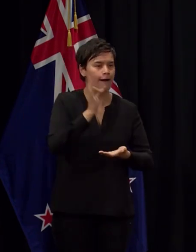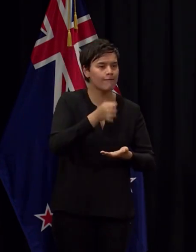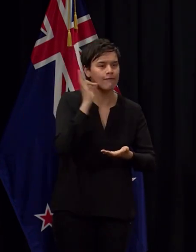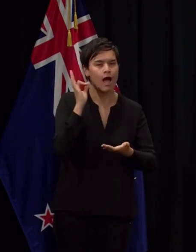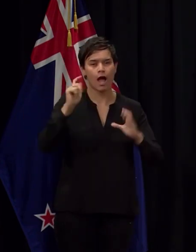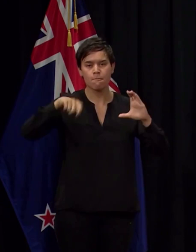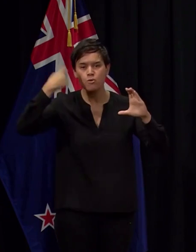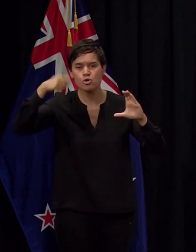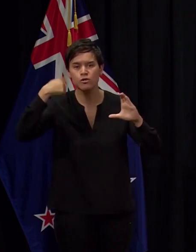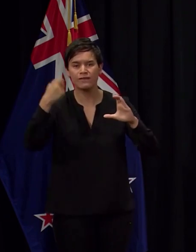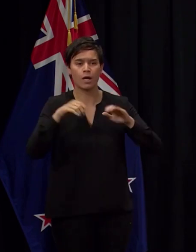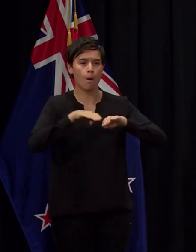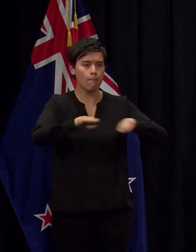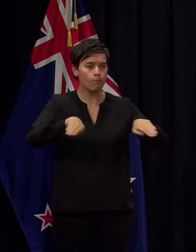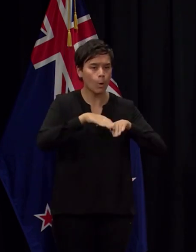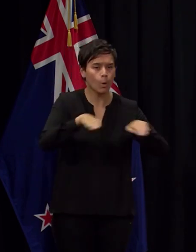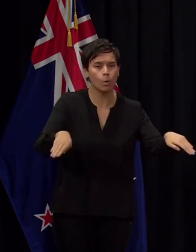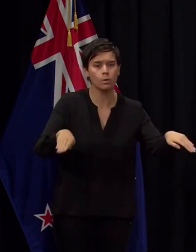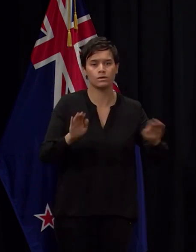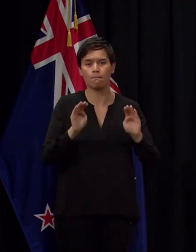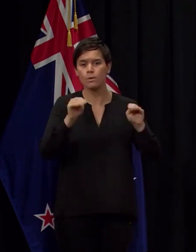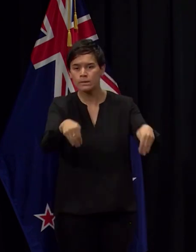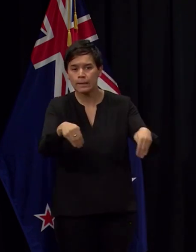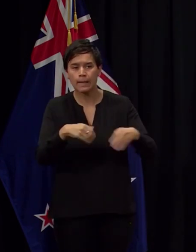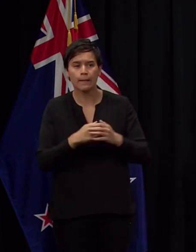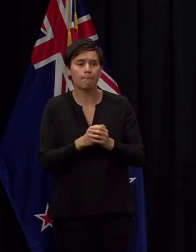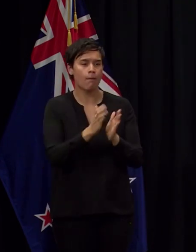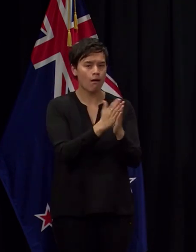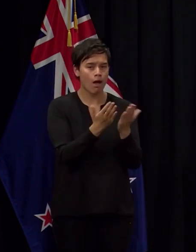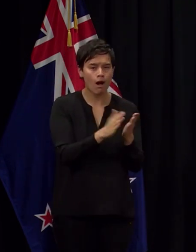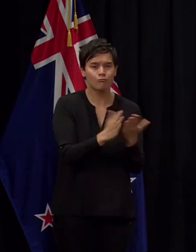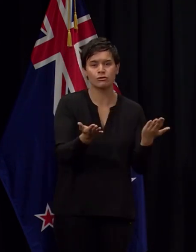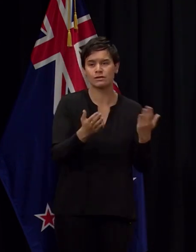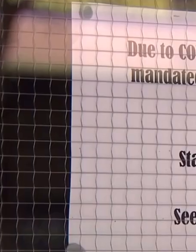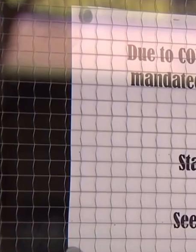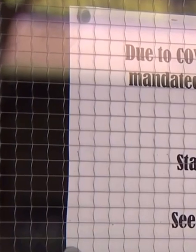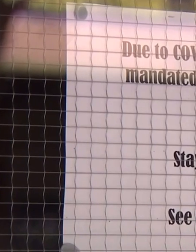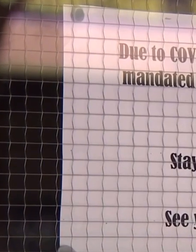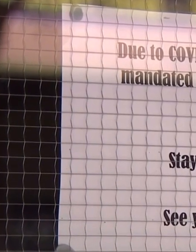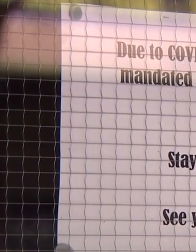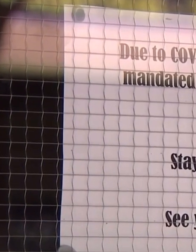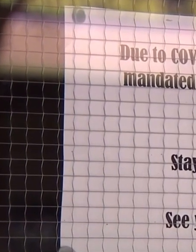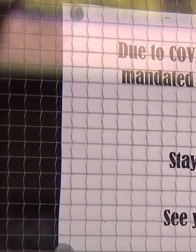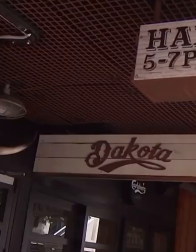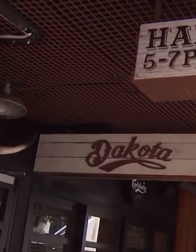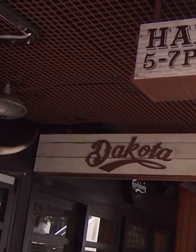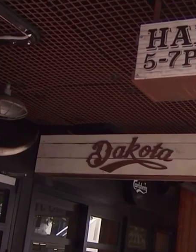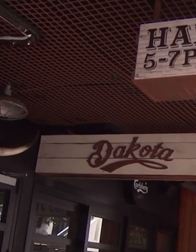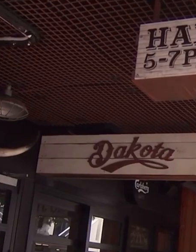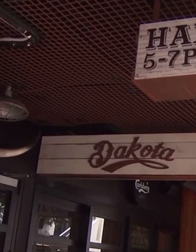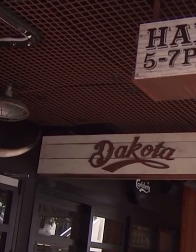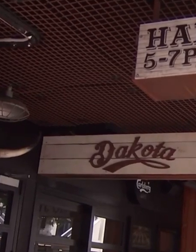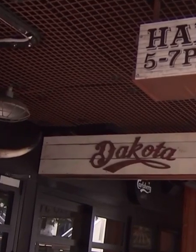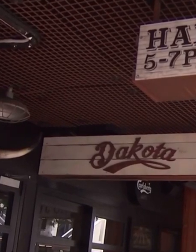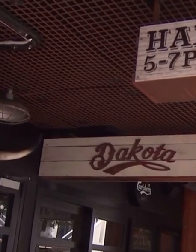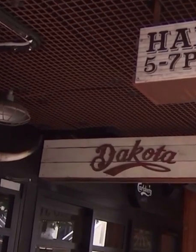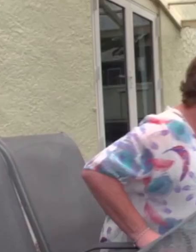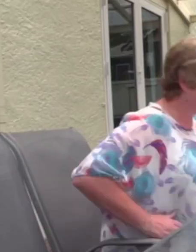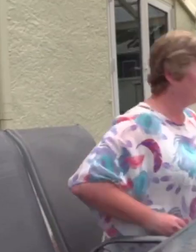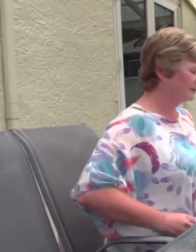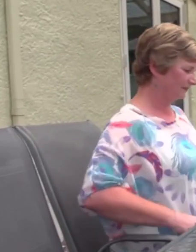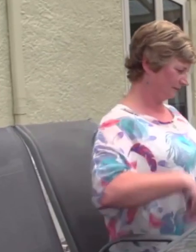pools, museums, libraries, playgrounds. So on Wednesday at midnight, we're going into lockdown.